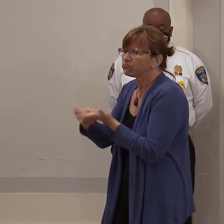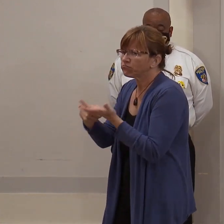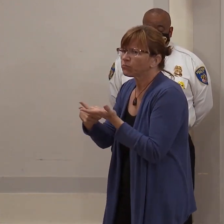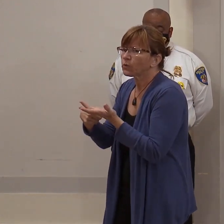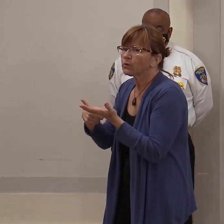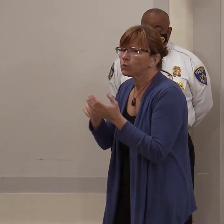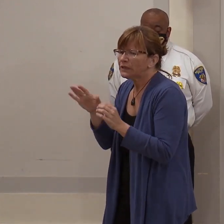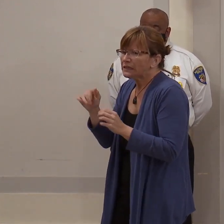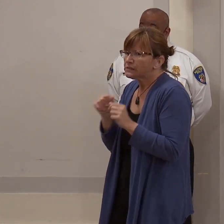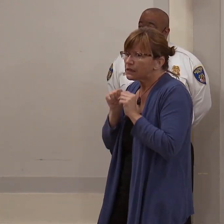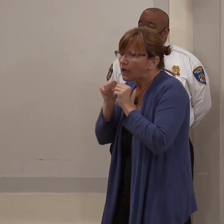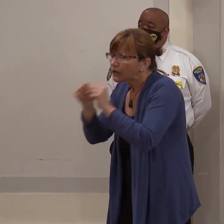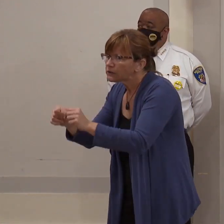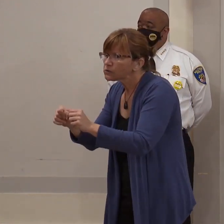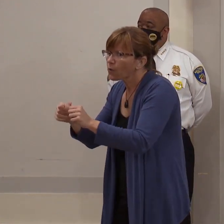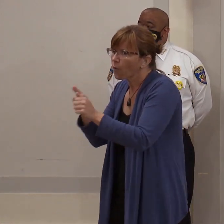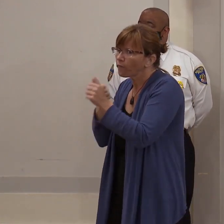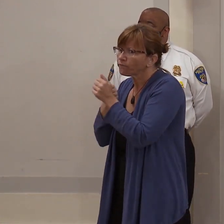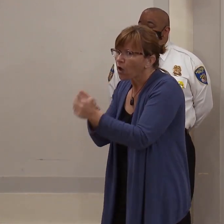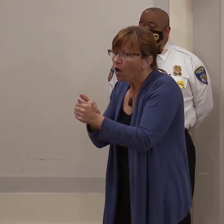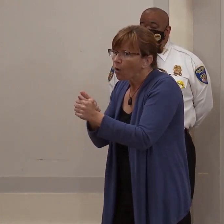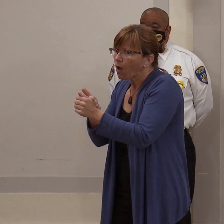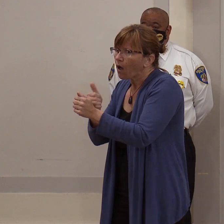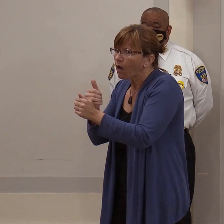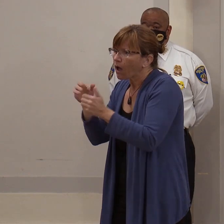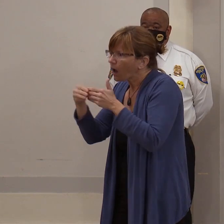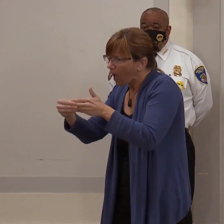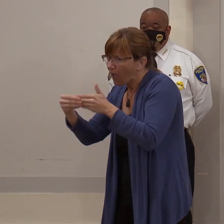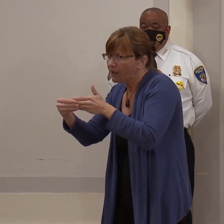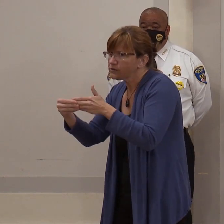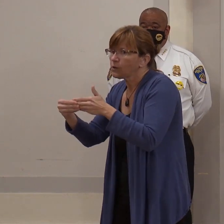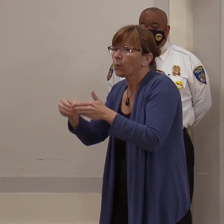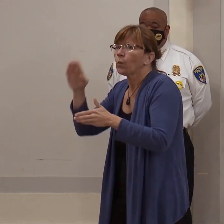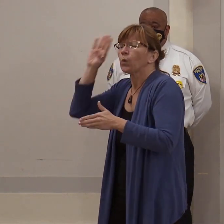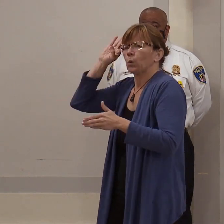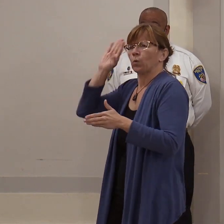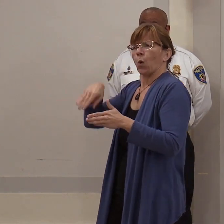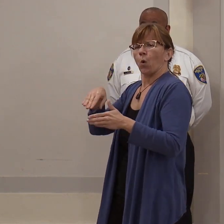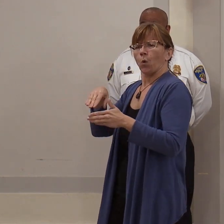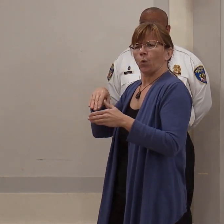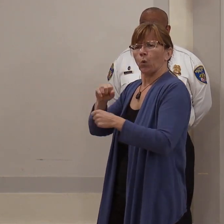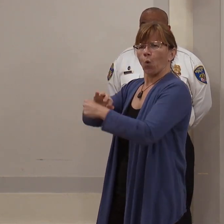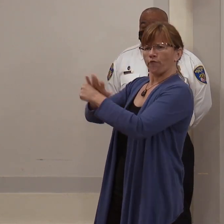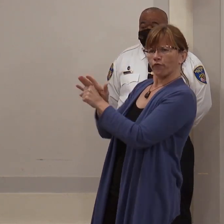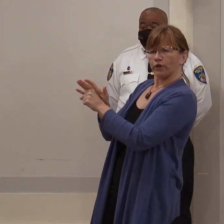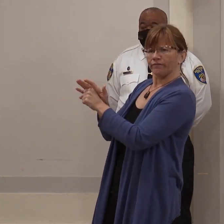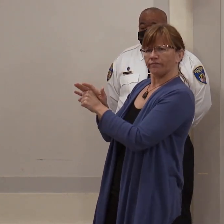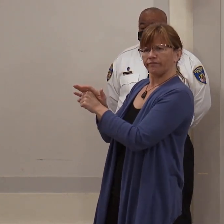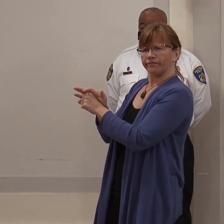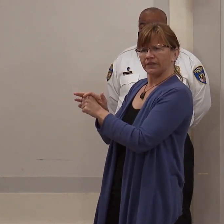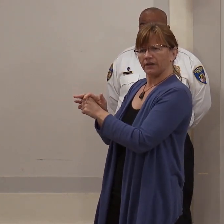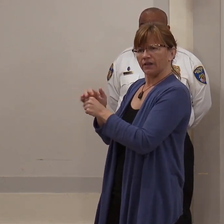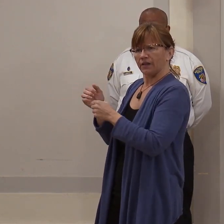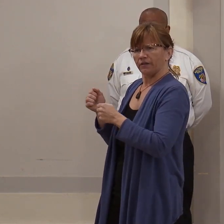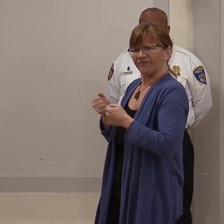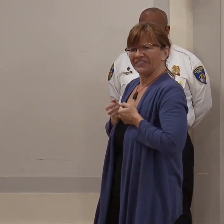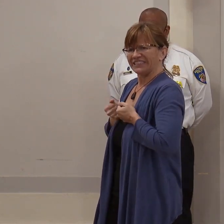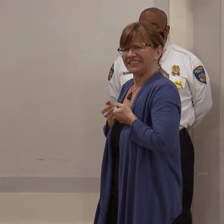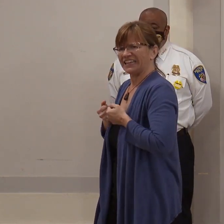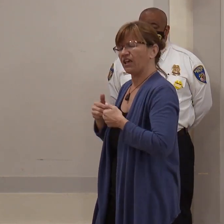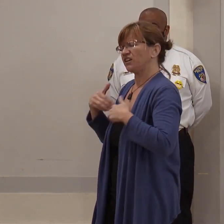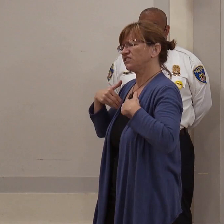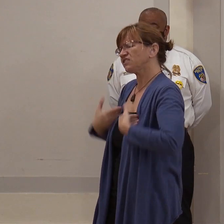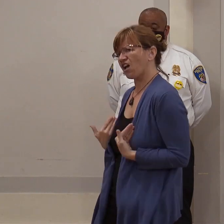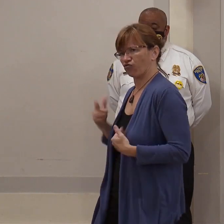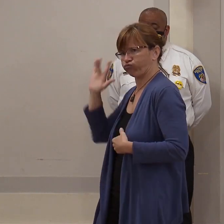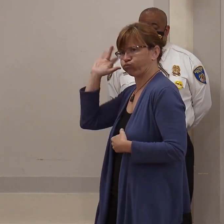all of the things that have kept us safe. We know that there's COVID fatigue. We know that people want to spend time with their families. We know that there's been increased mobility for